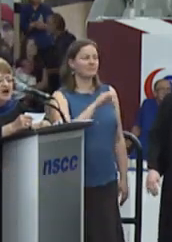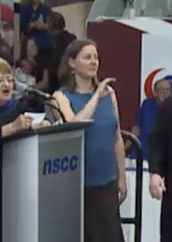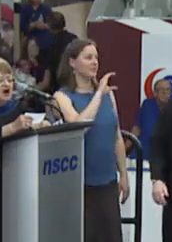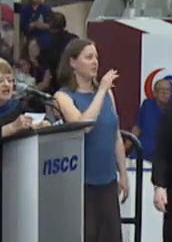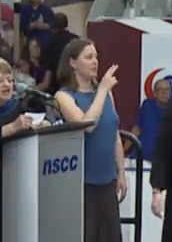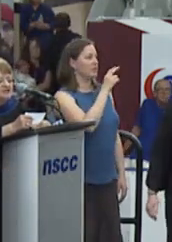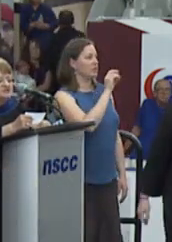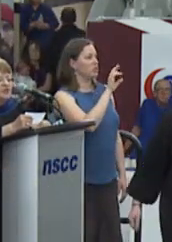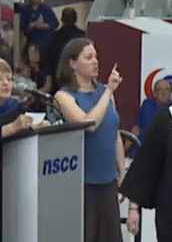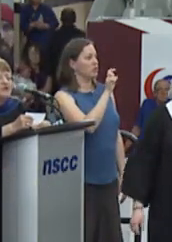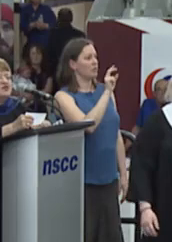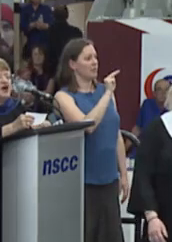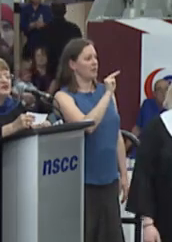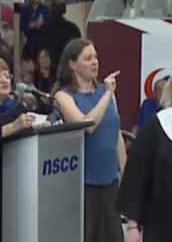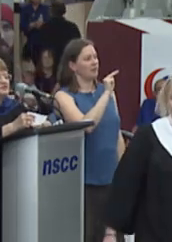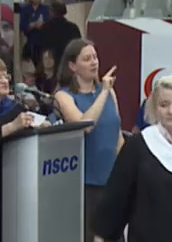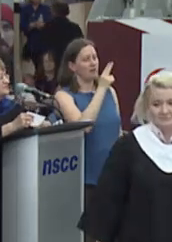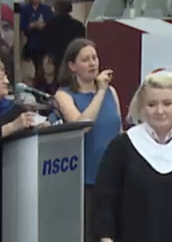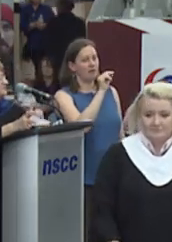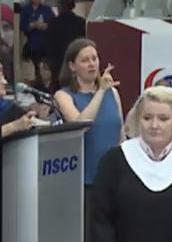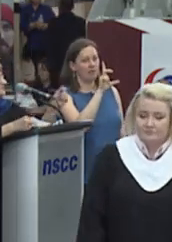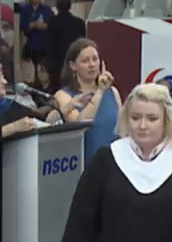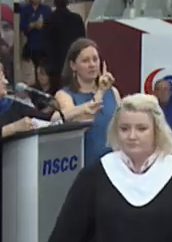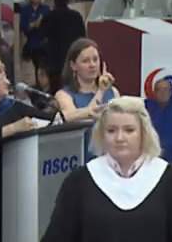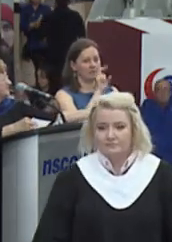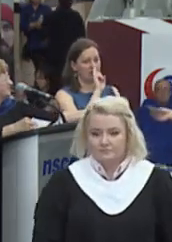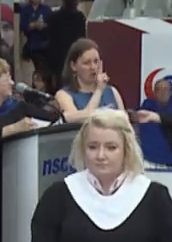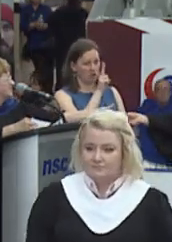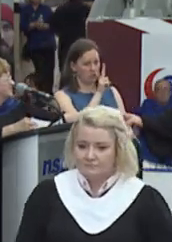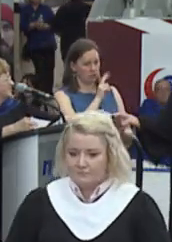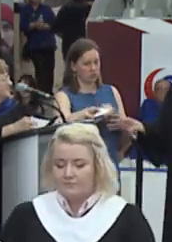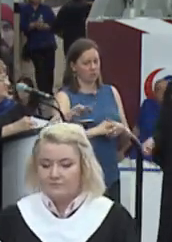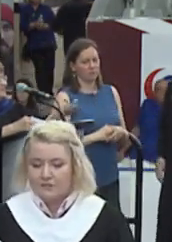Sherilyn Holland with honors.